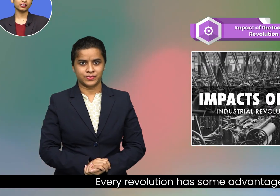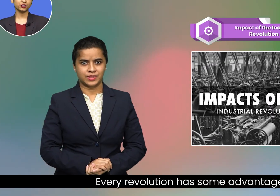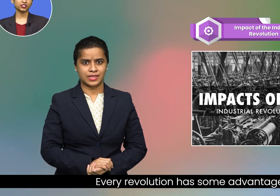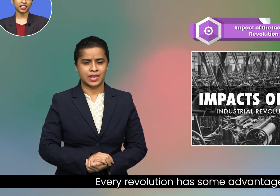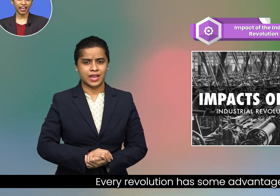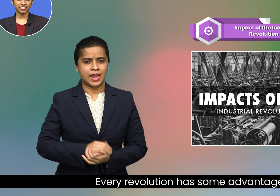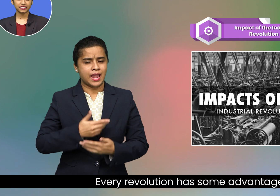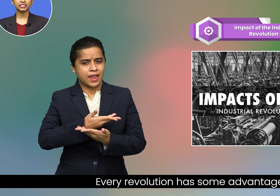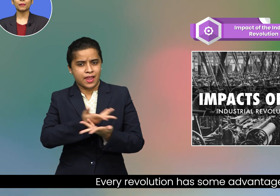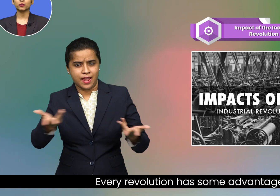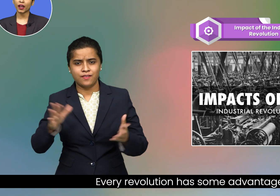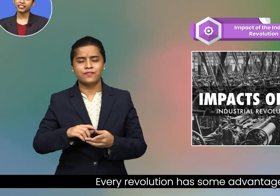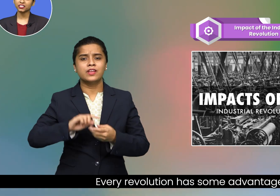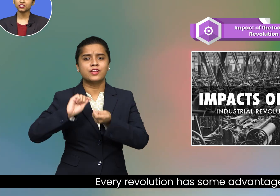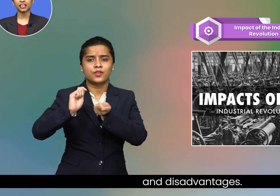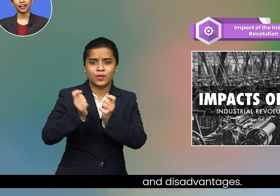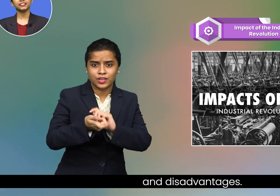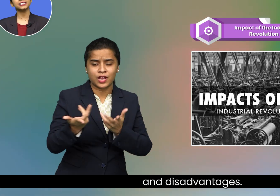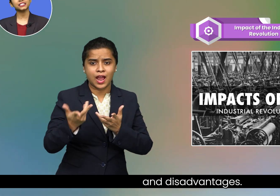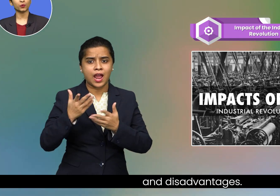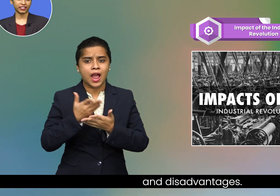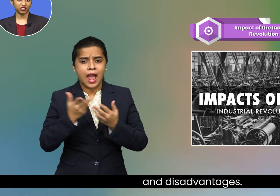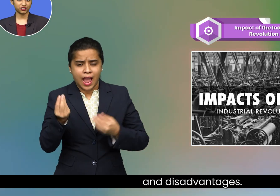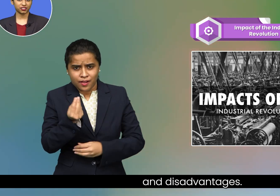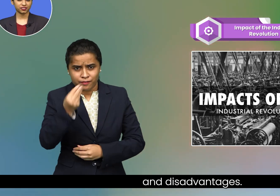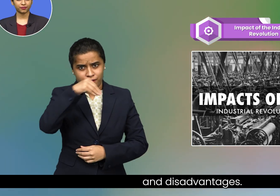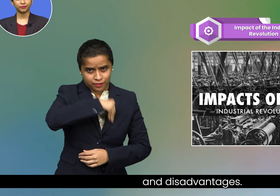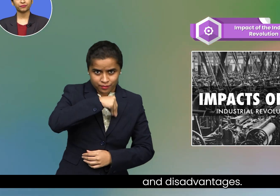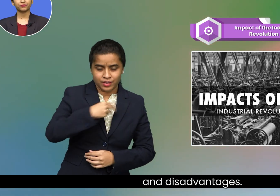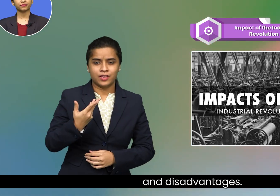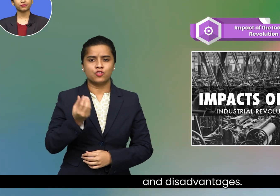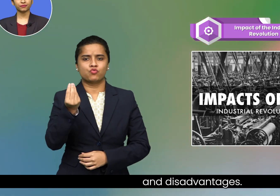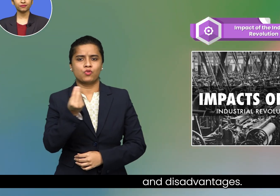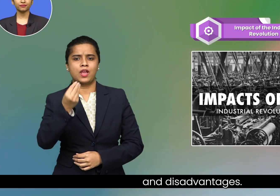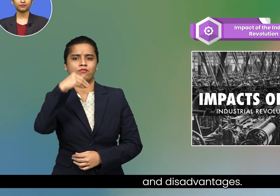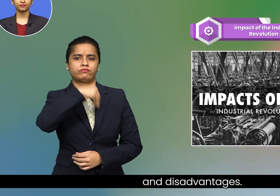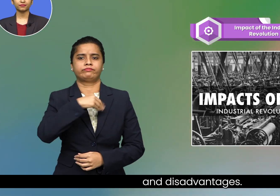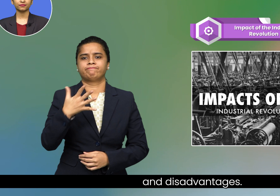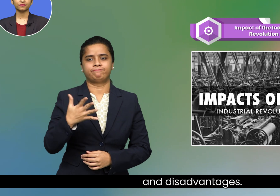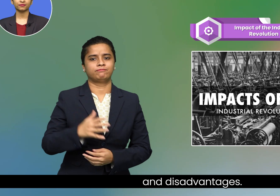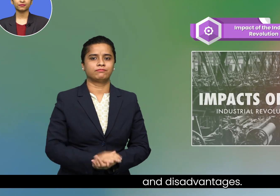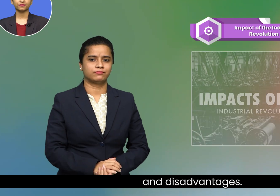Every revolution has some advantages and disadvantages.